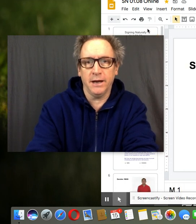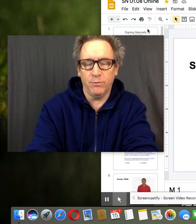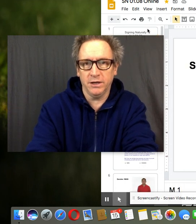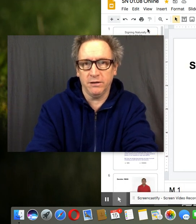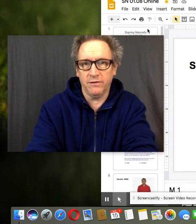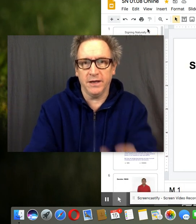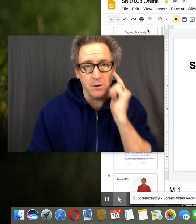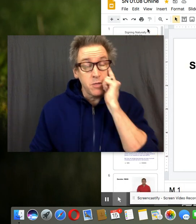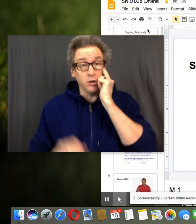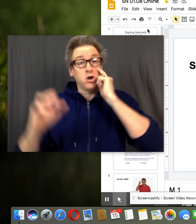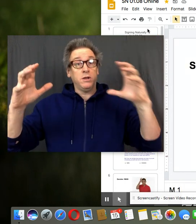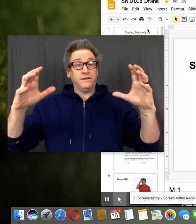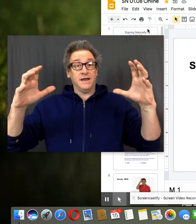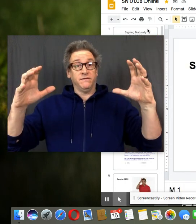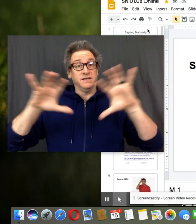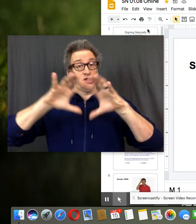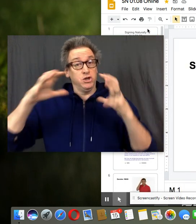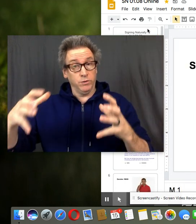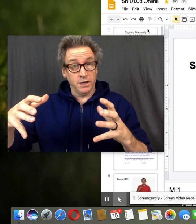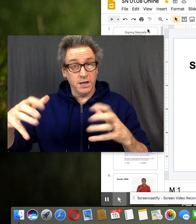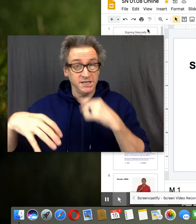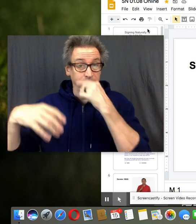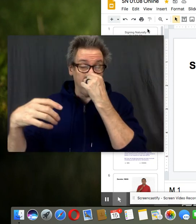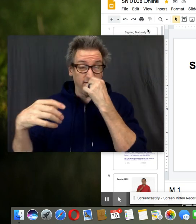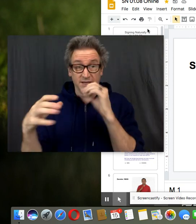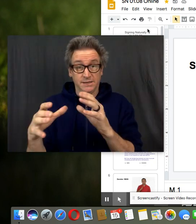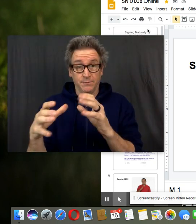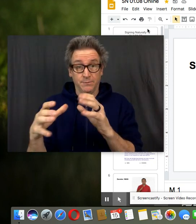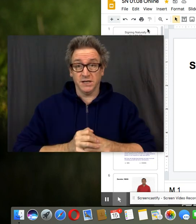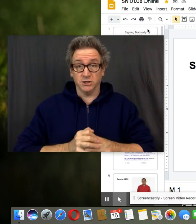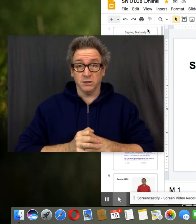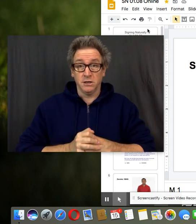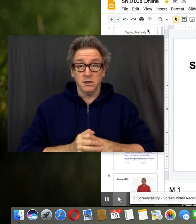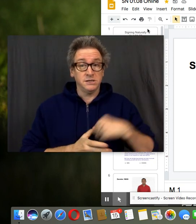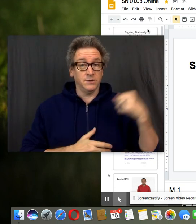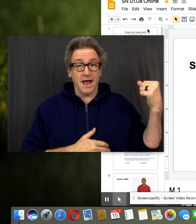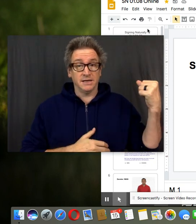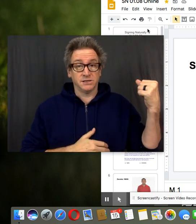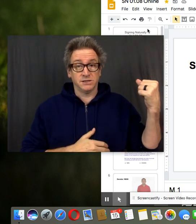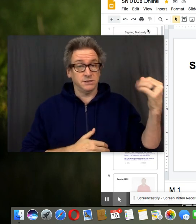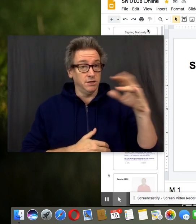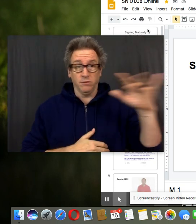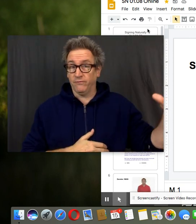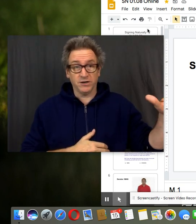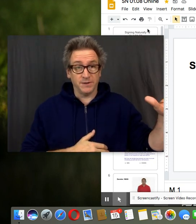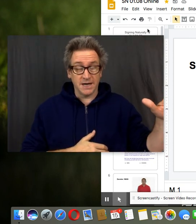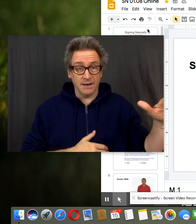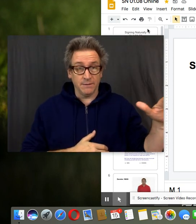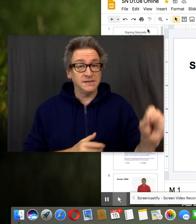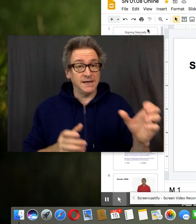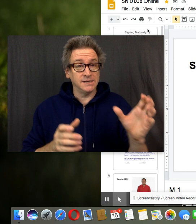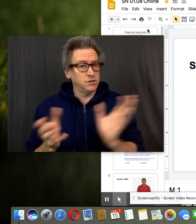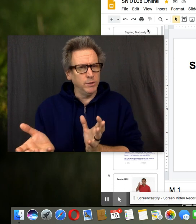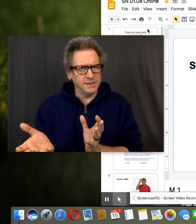again, I'll put the thing in there. The goal at the end of this unit is to be able to have this simple conversation. Someone asks, figure spells a